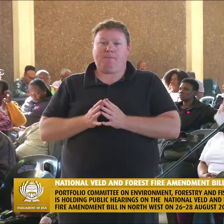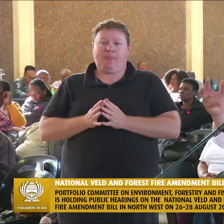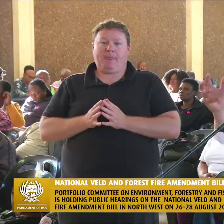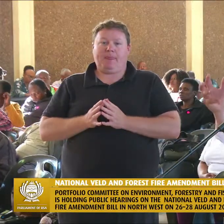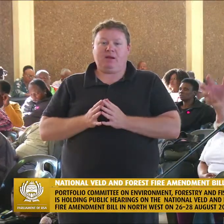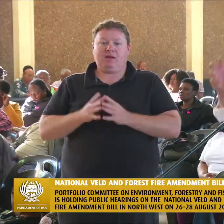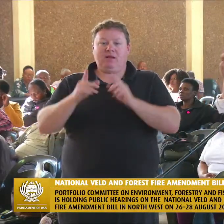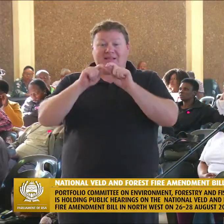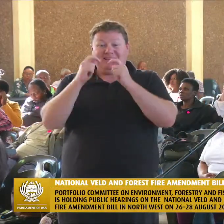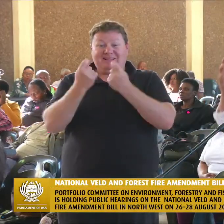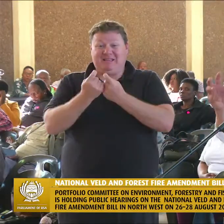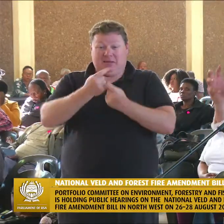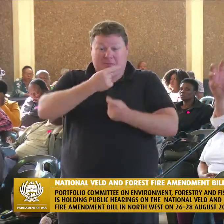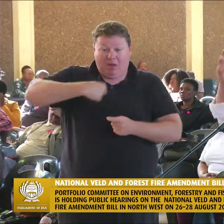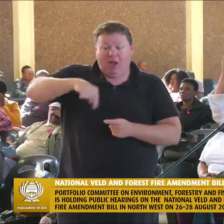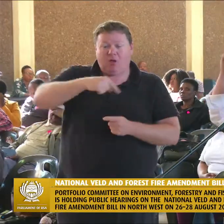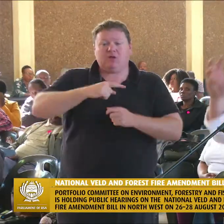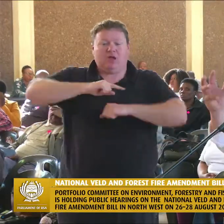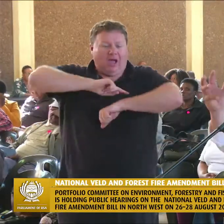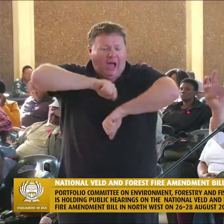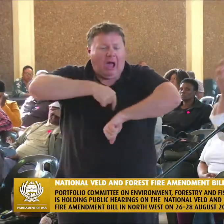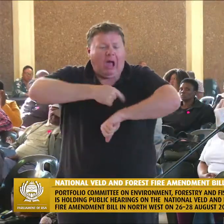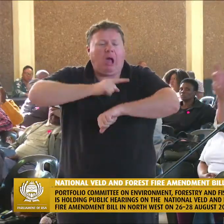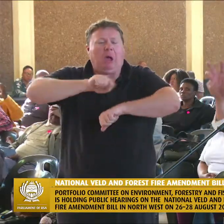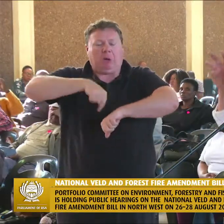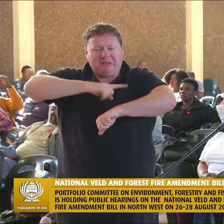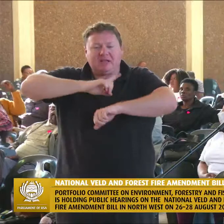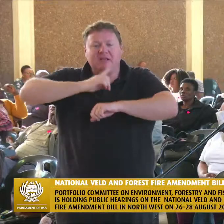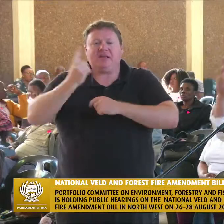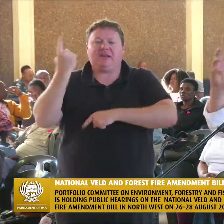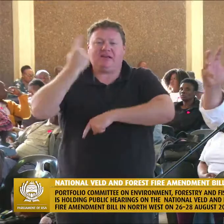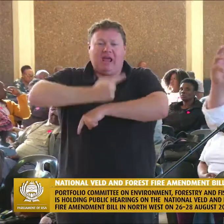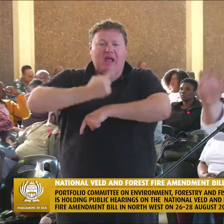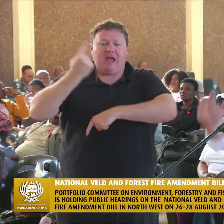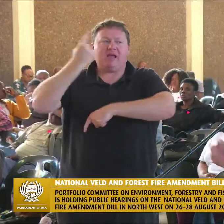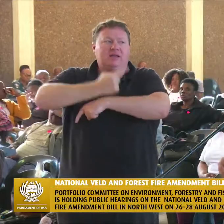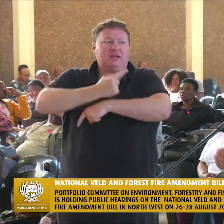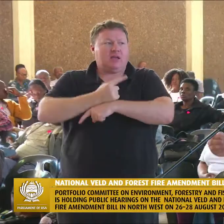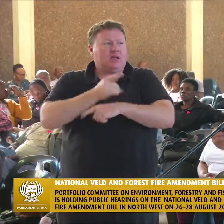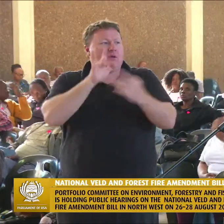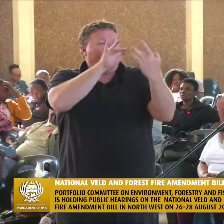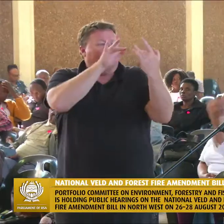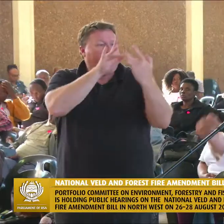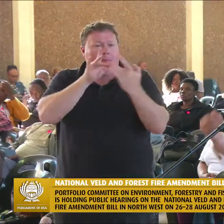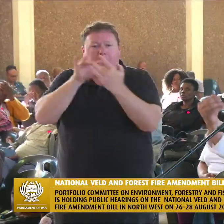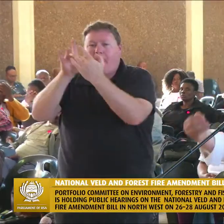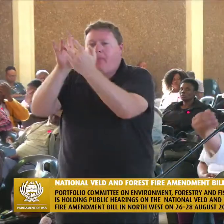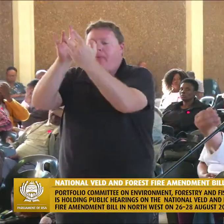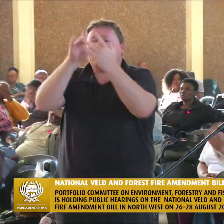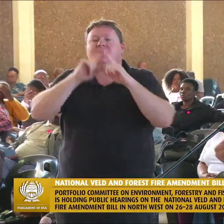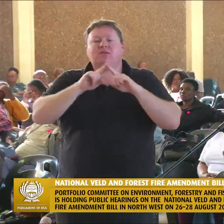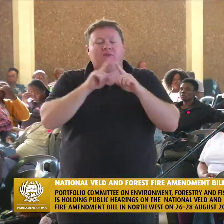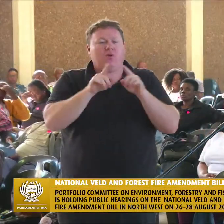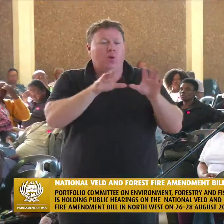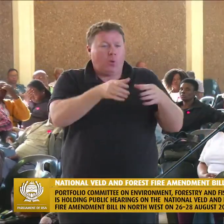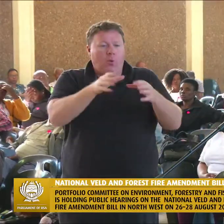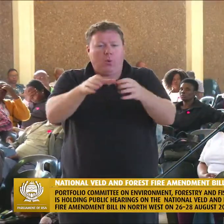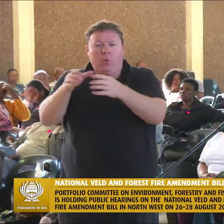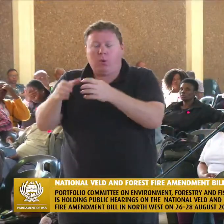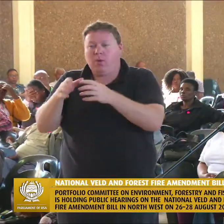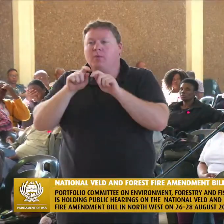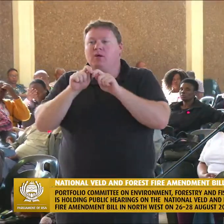our team spent hours or days together with the different organizations and the tribal authorities